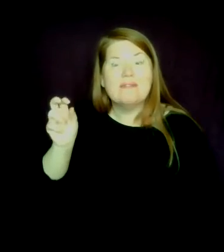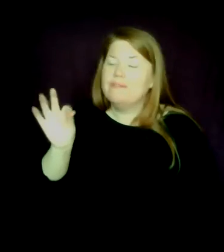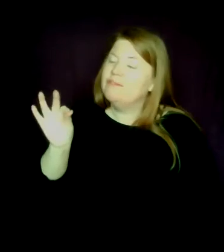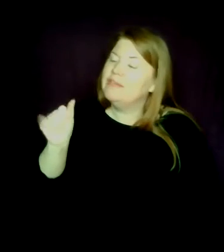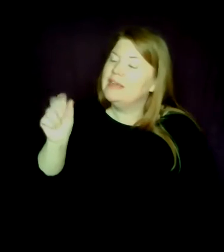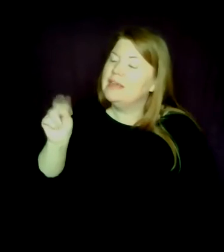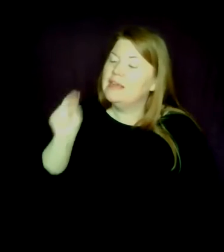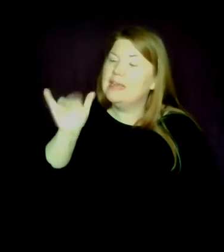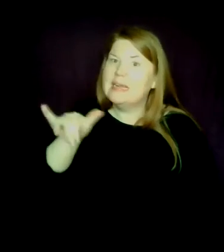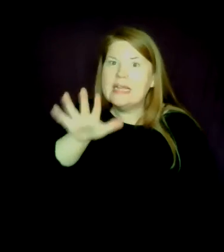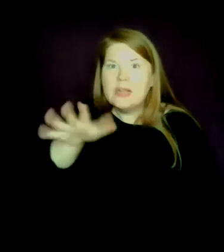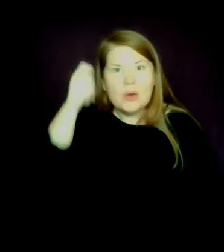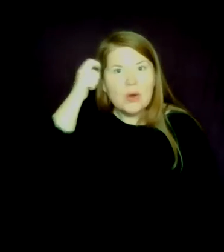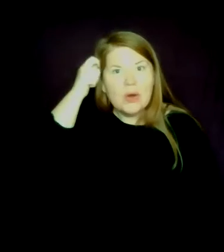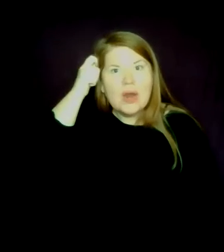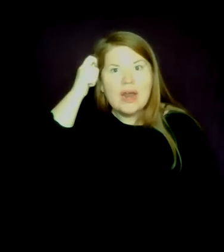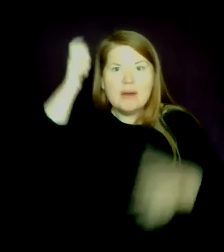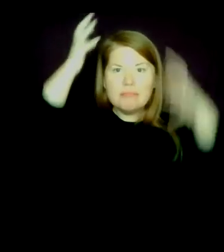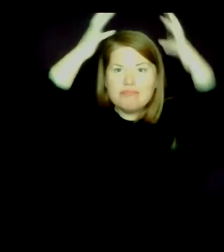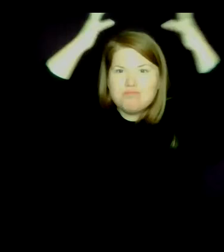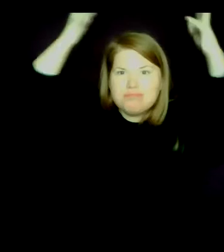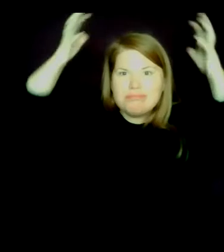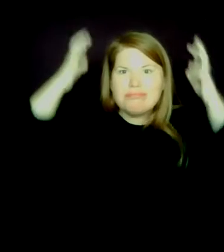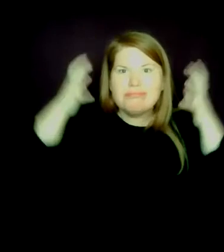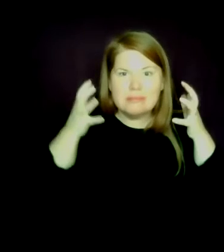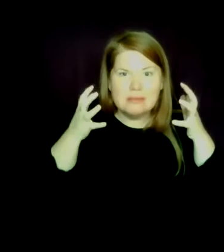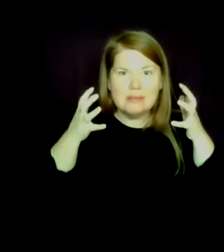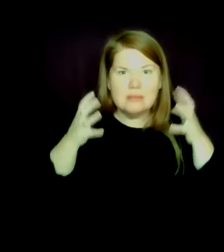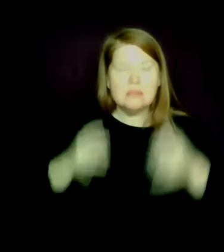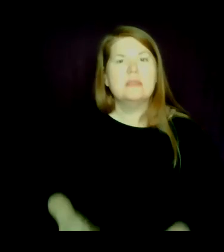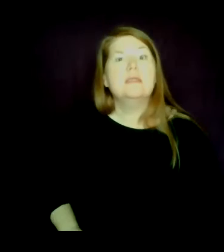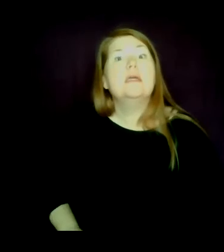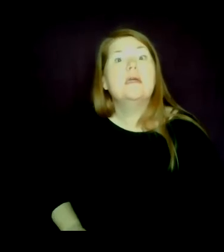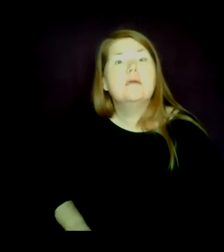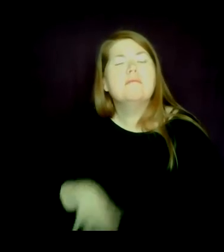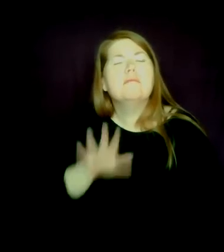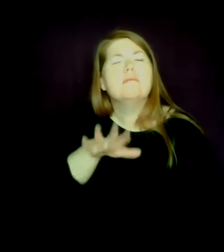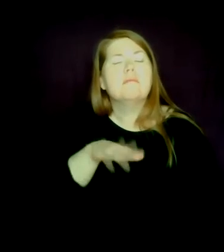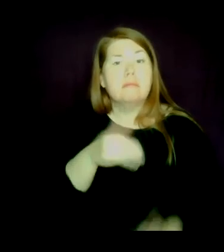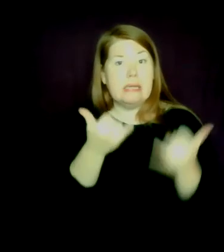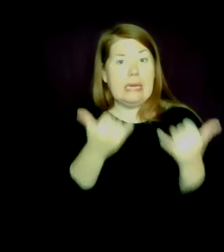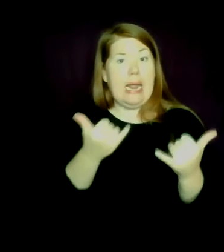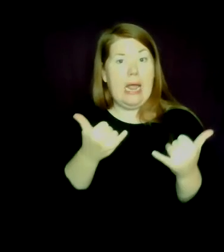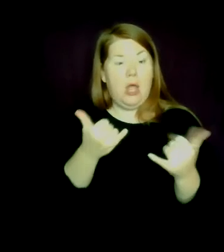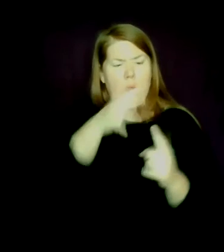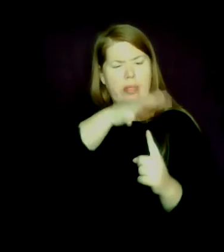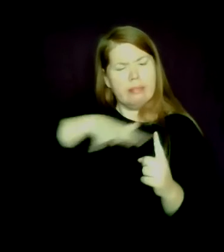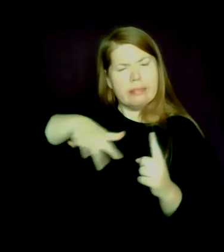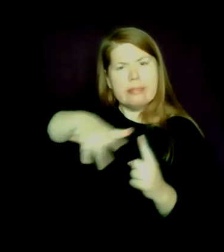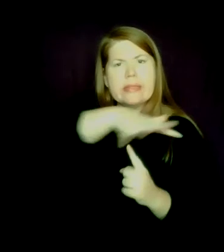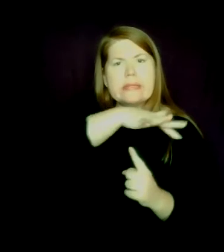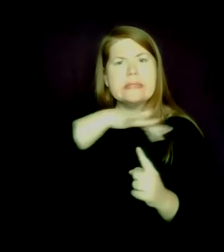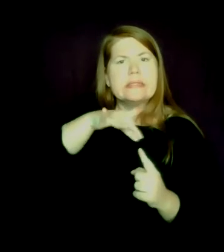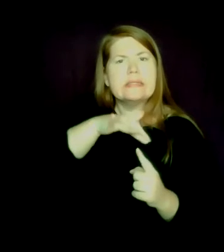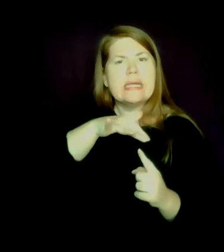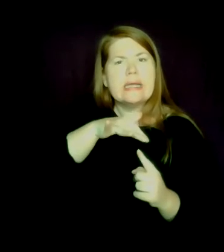What is the setting in the story? Remember, guys, the setting is where the story takes place. What